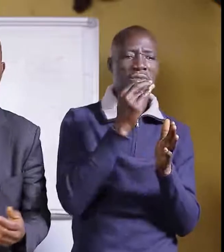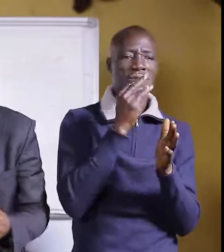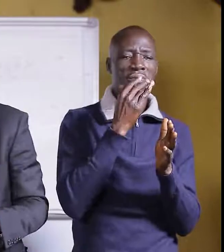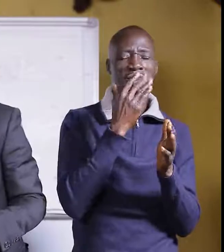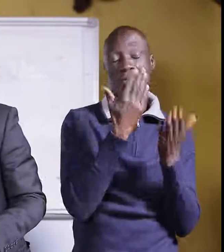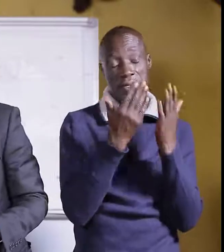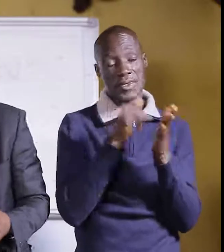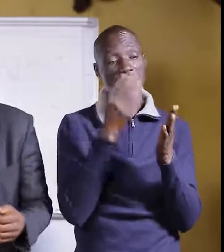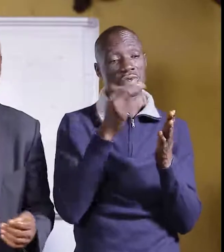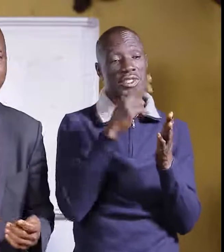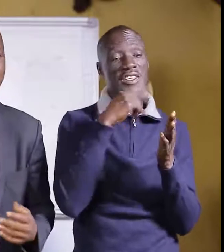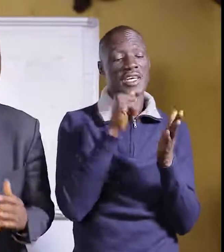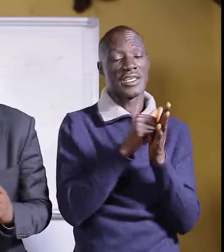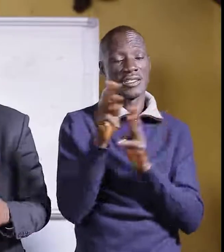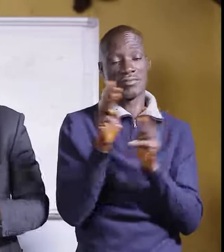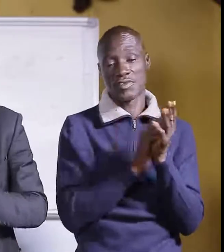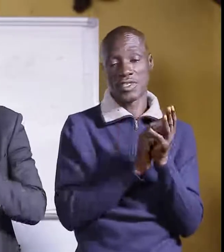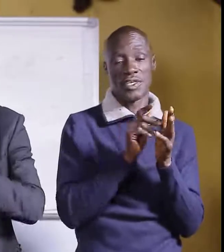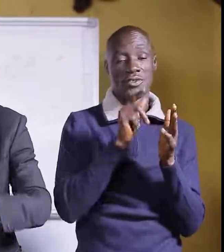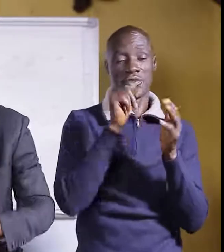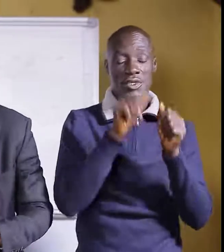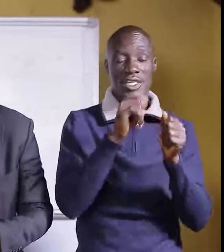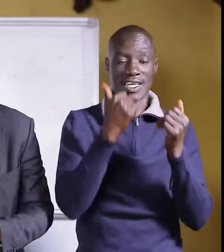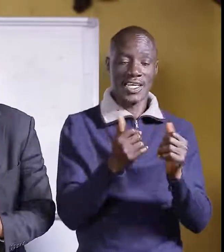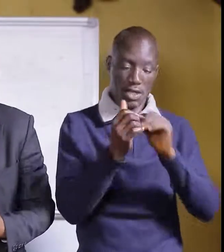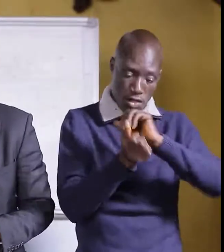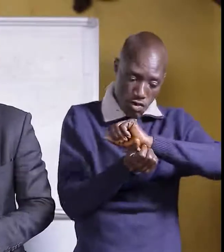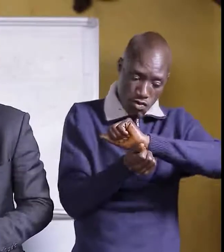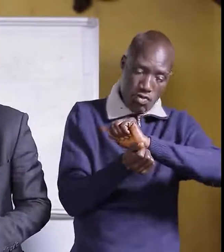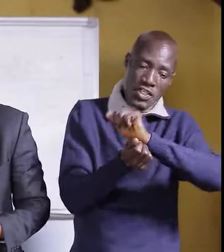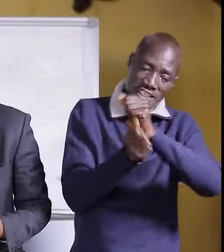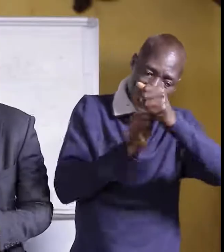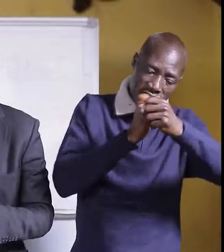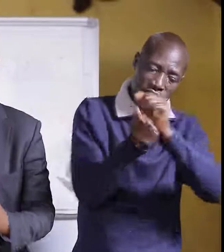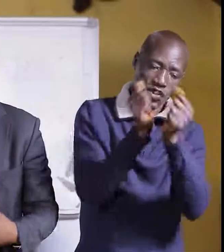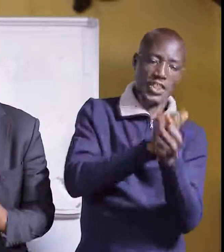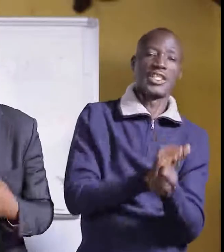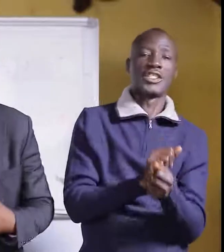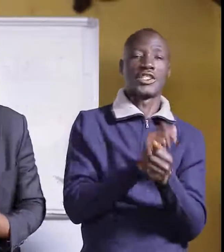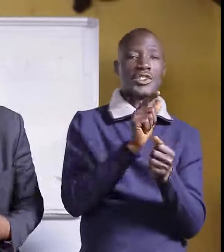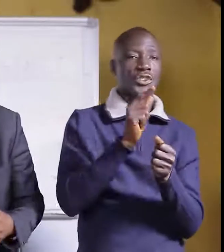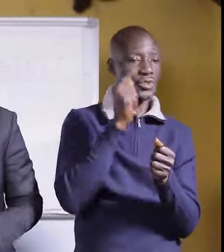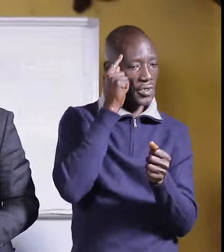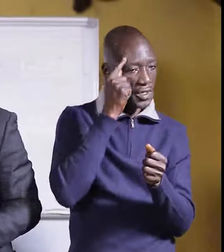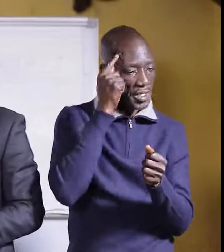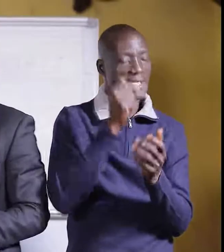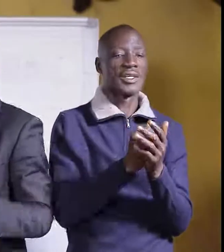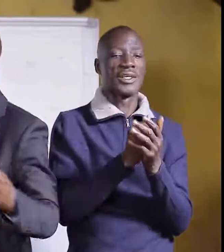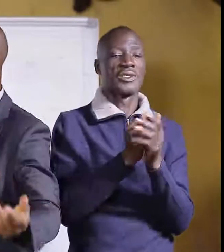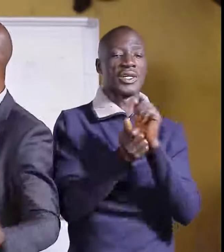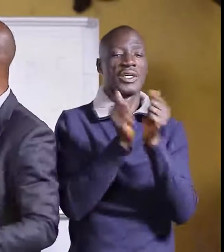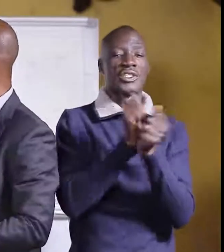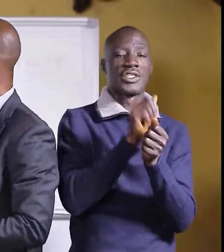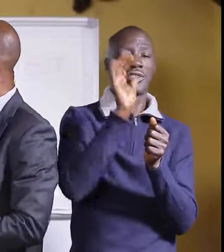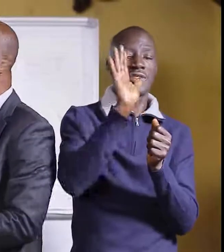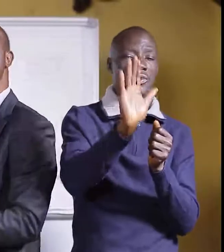a rat that displaced the biscuit, you can now modify your thought, or you can modify your hypothesis. In